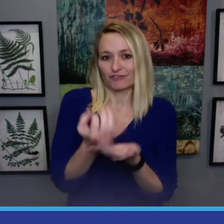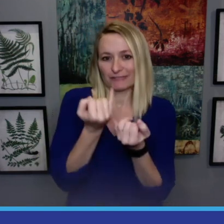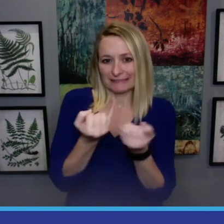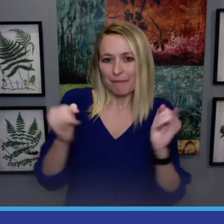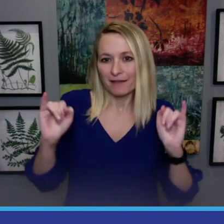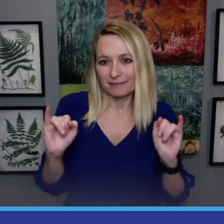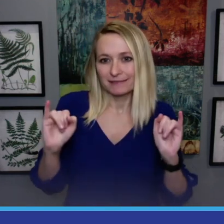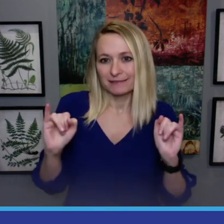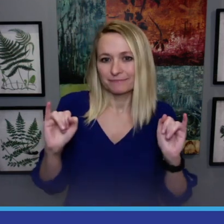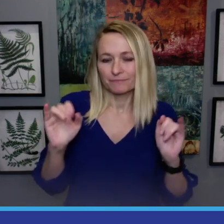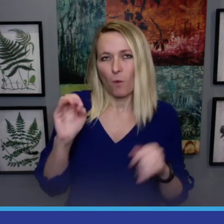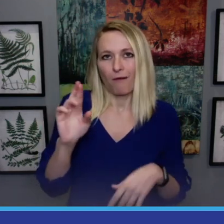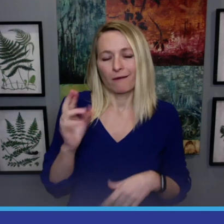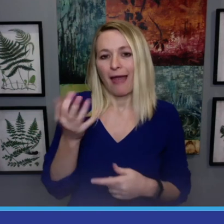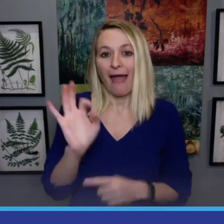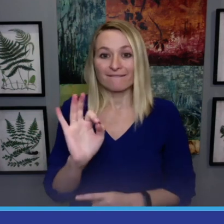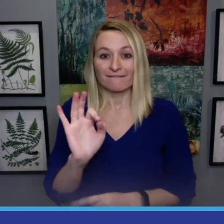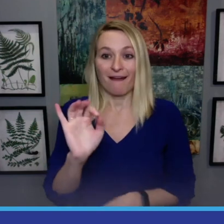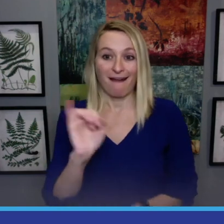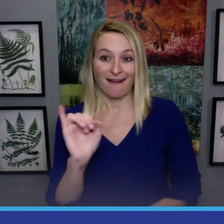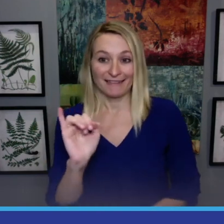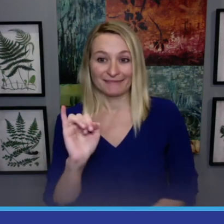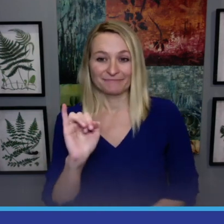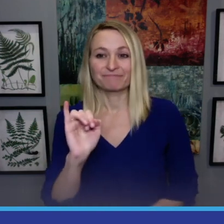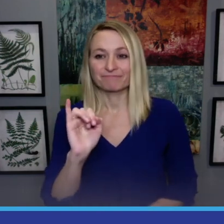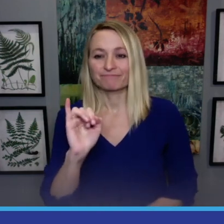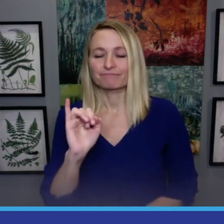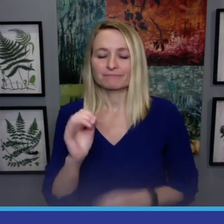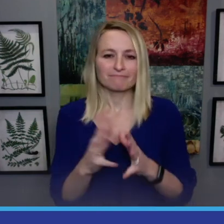financial independence, or FI.